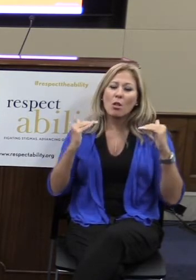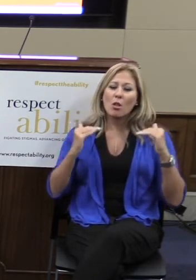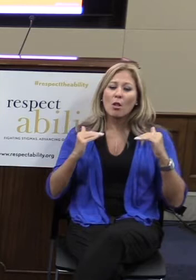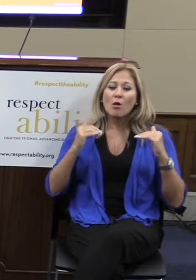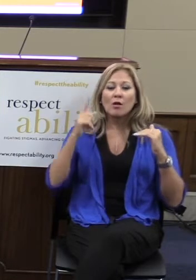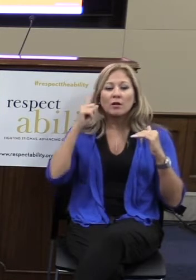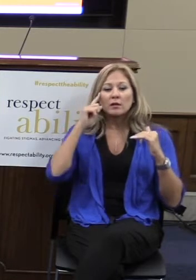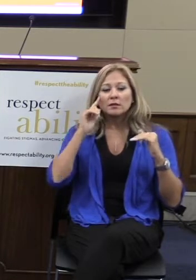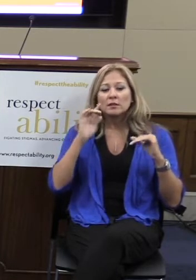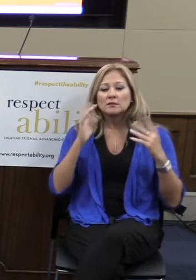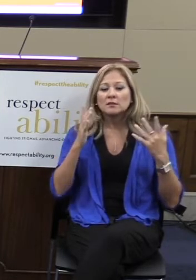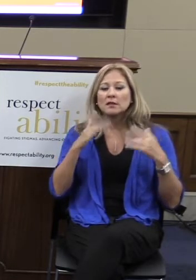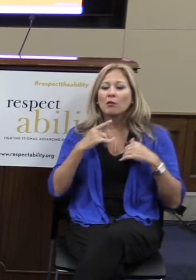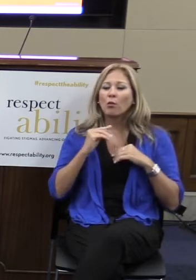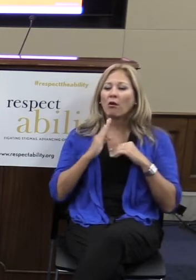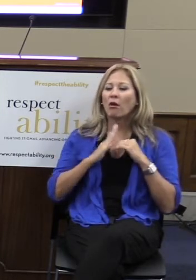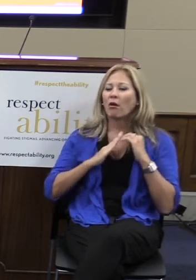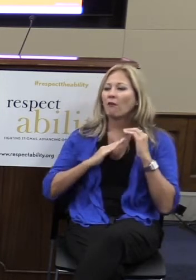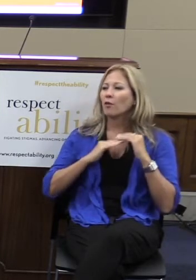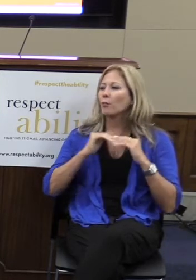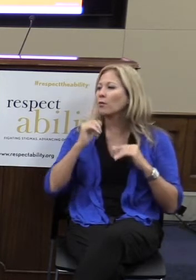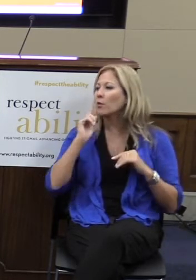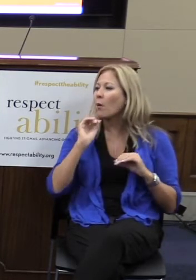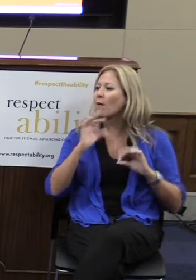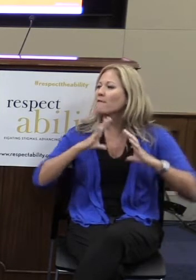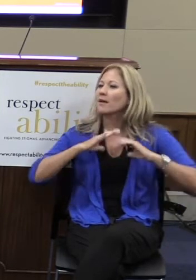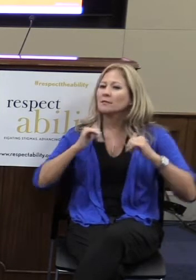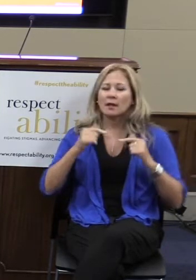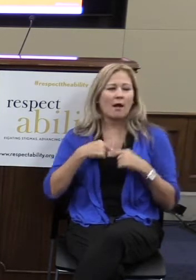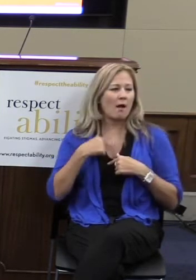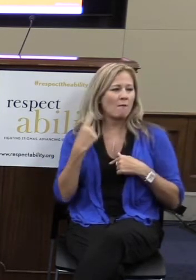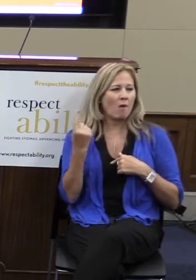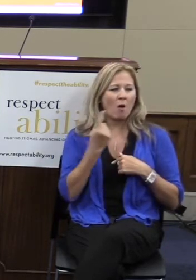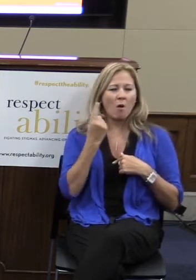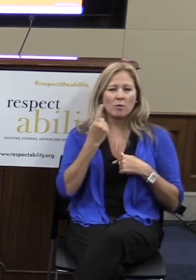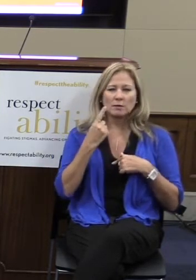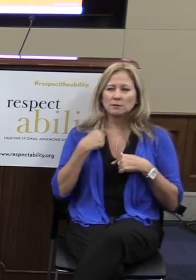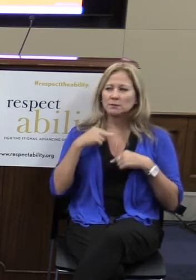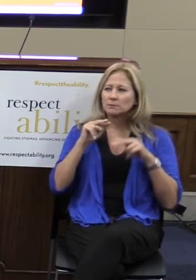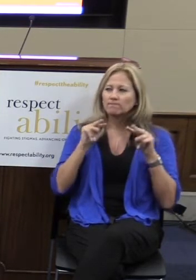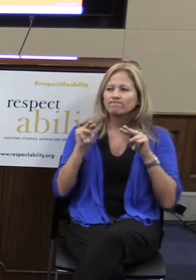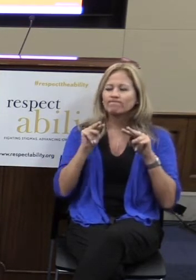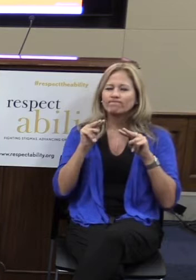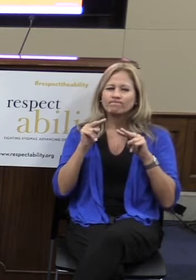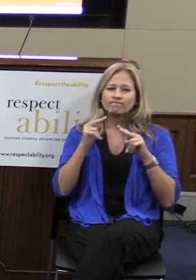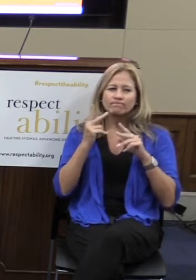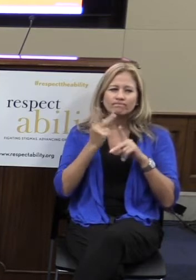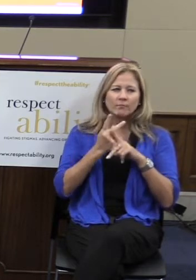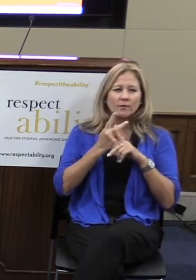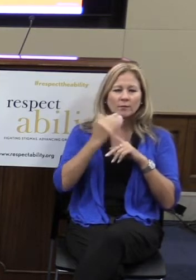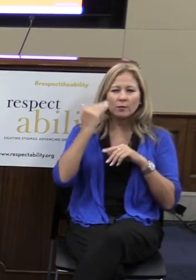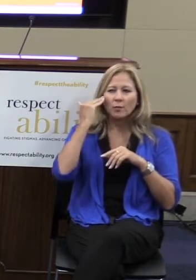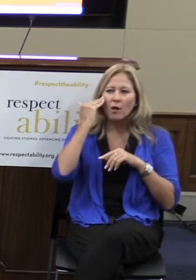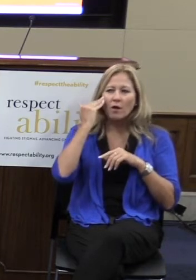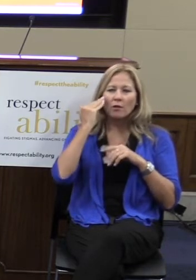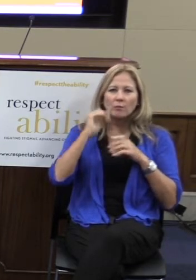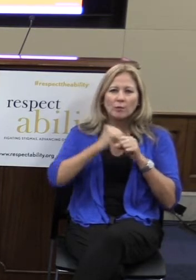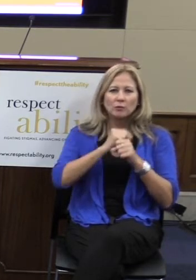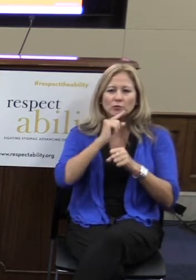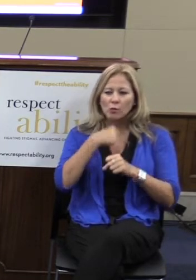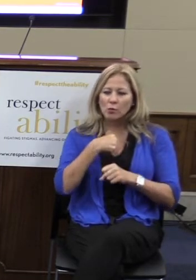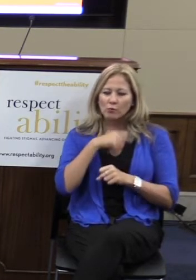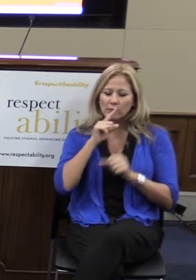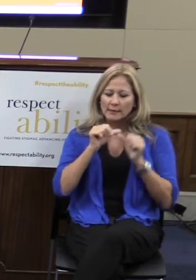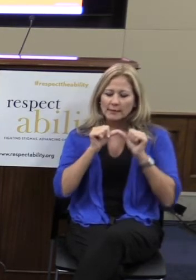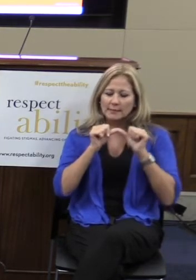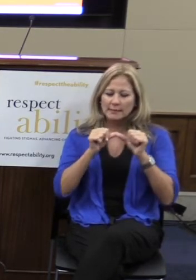guard. So I'm constantly at Coca-Cola with my eyes wide open about making sure that we